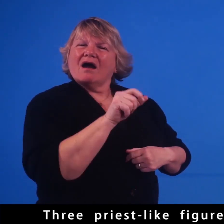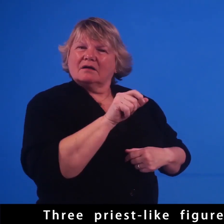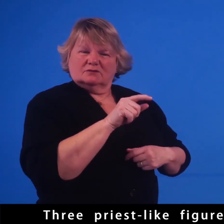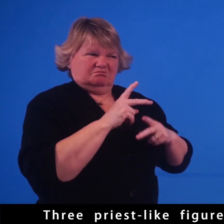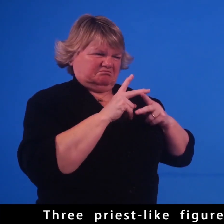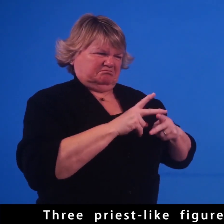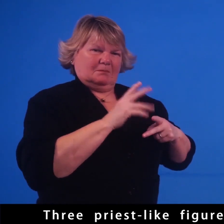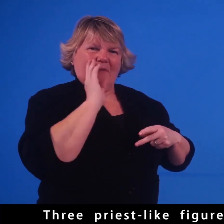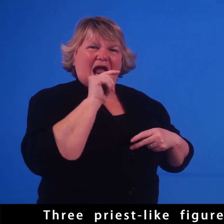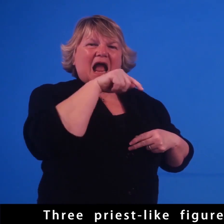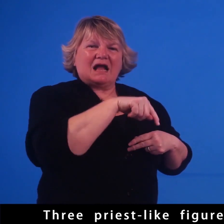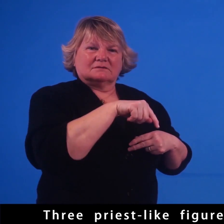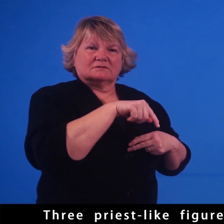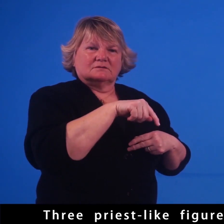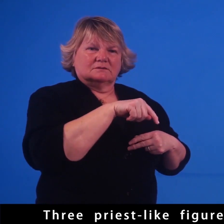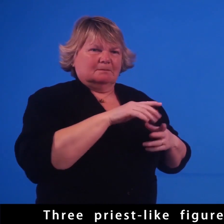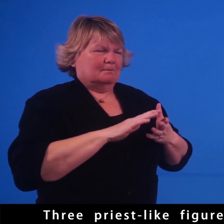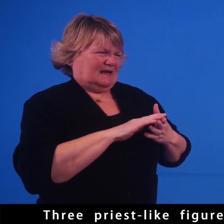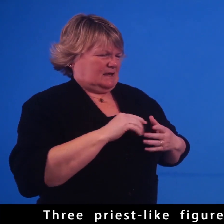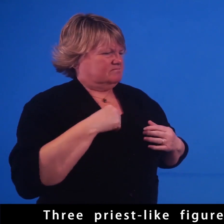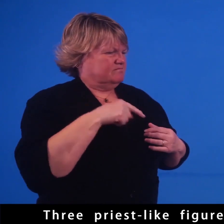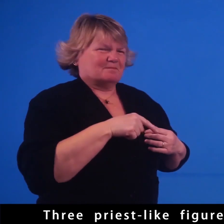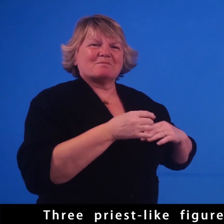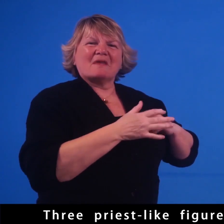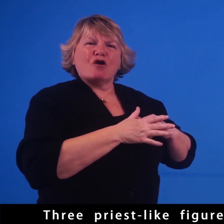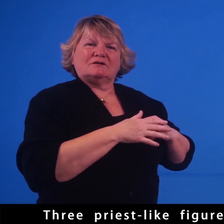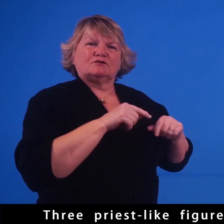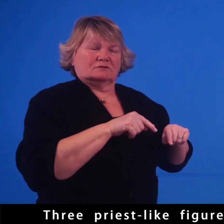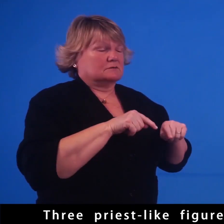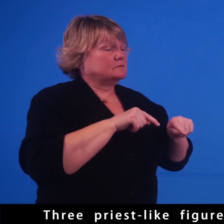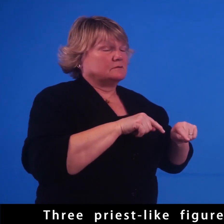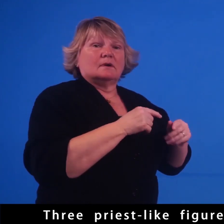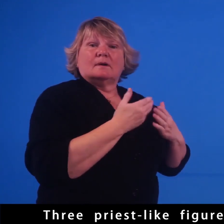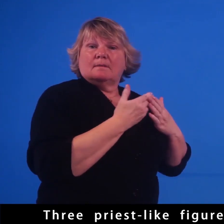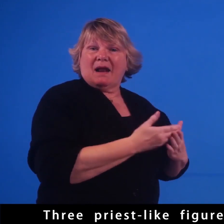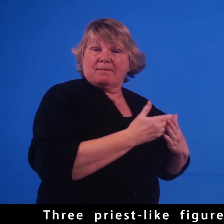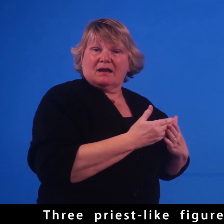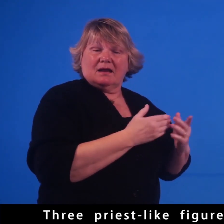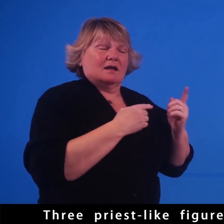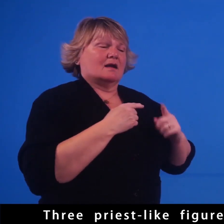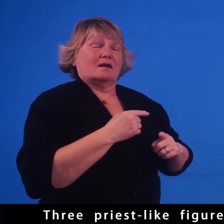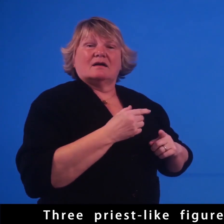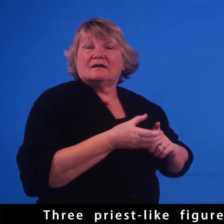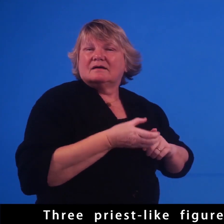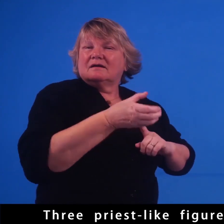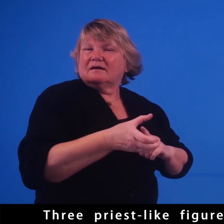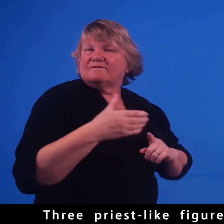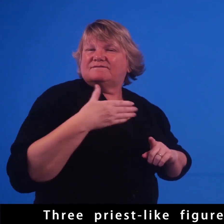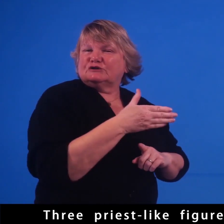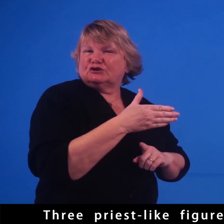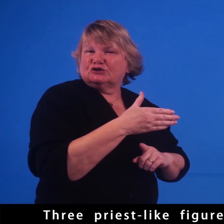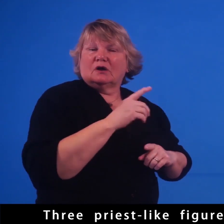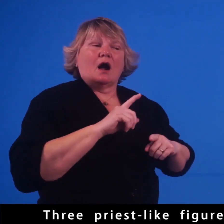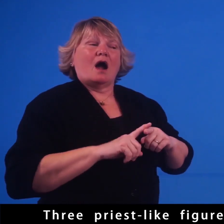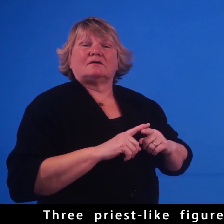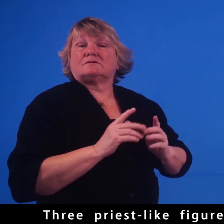3 priest-like figures guard the bed, bearing symbols of marriage: a baby, a